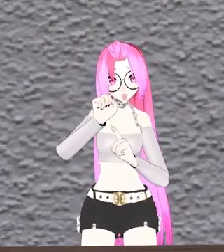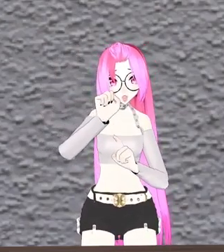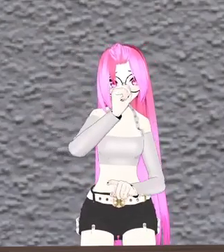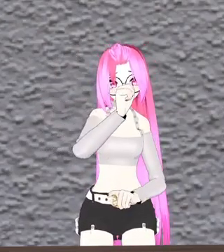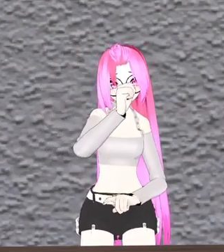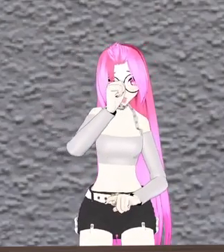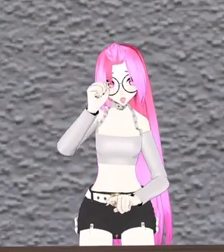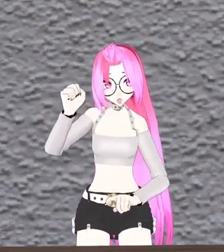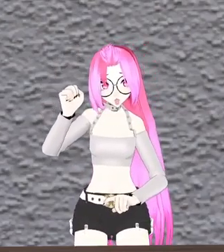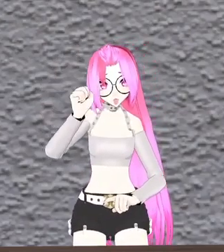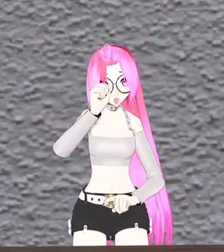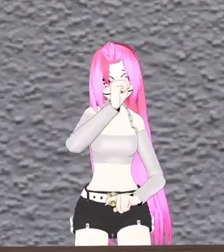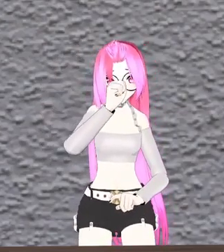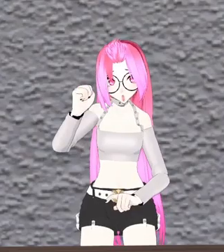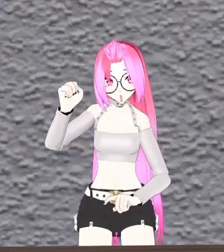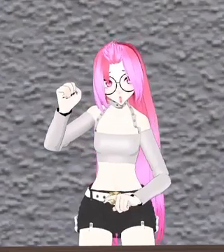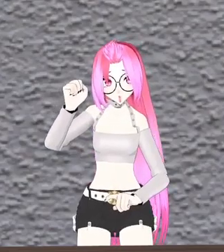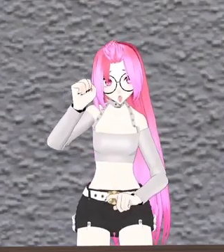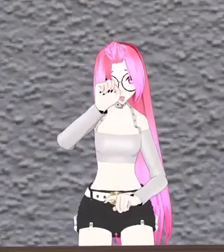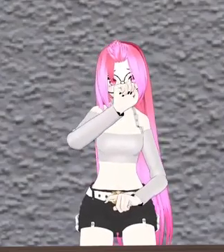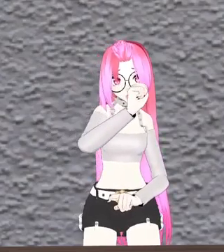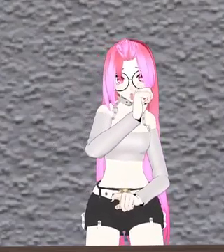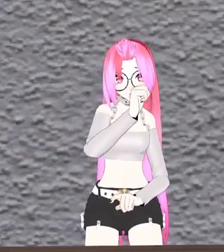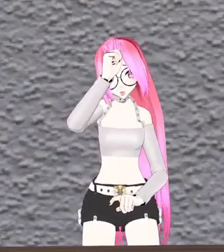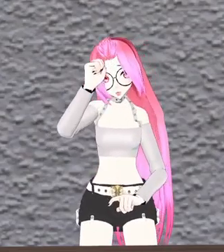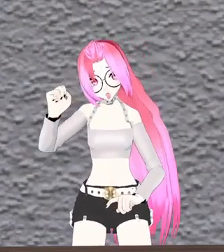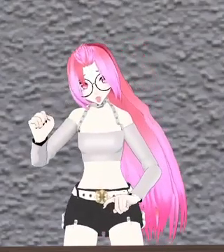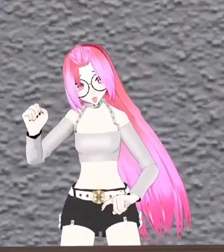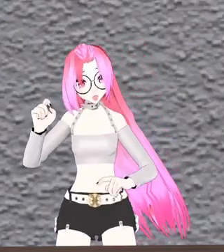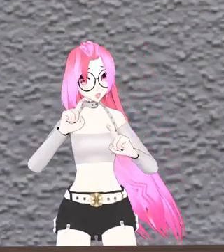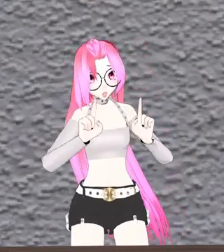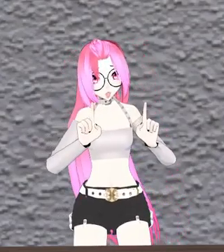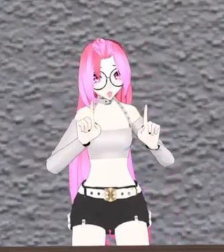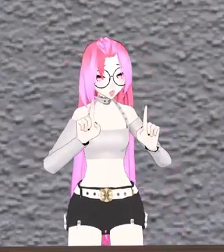again, this means double letters. Ooh, and O. That's the difference.